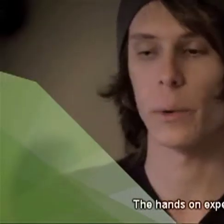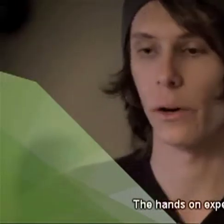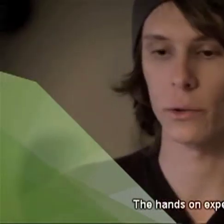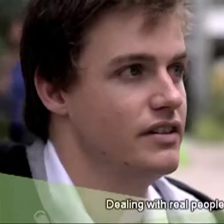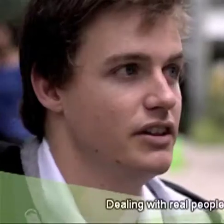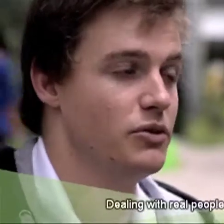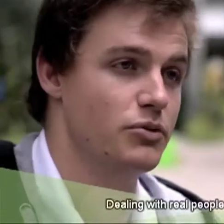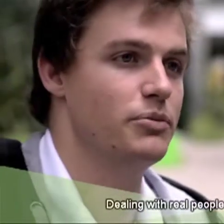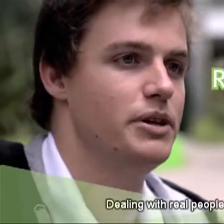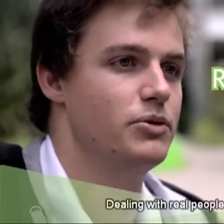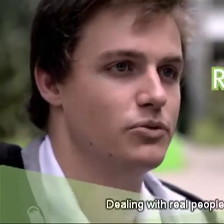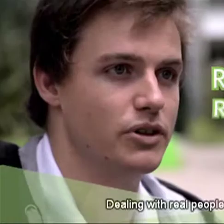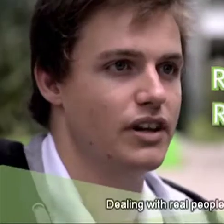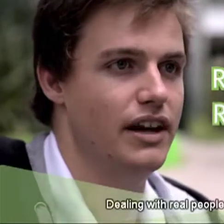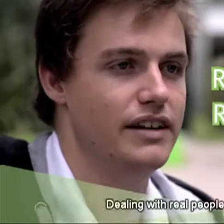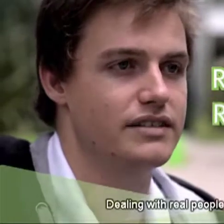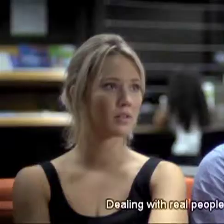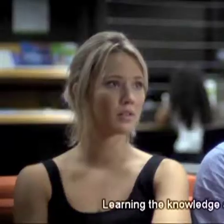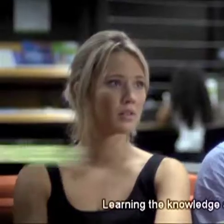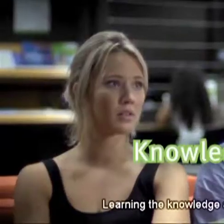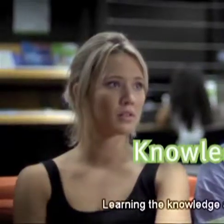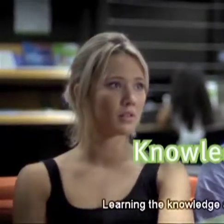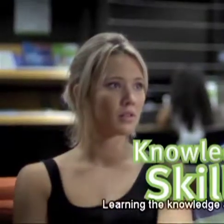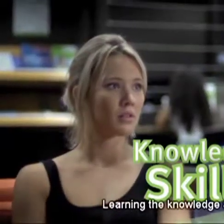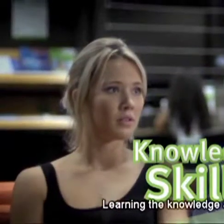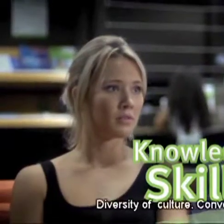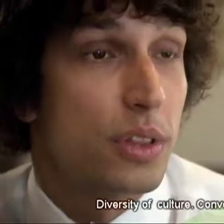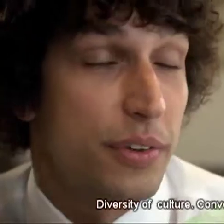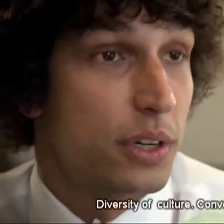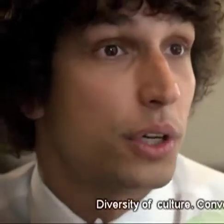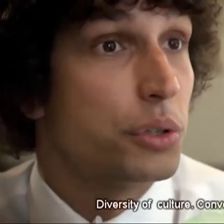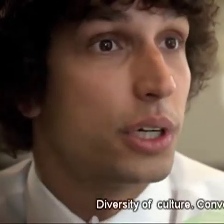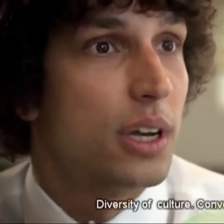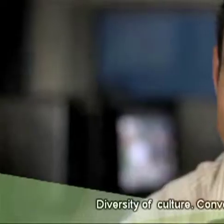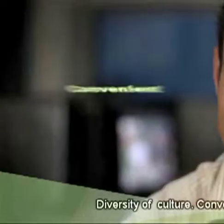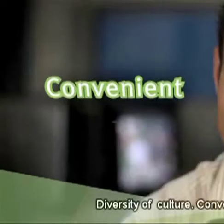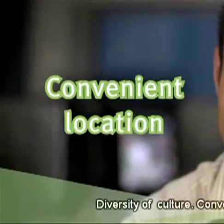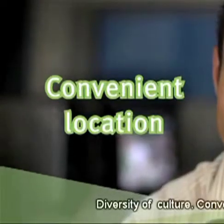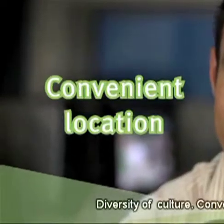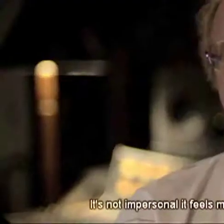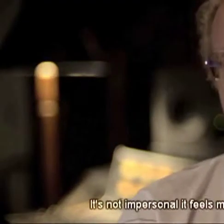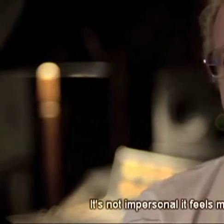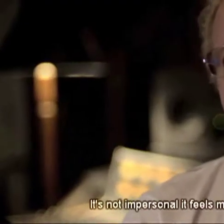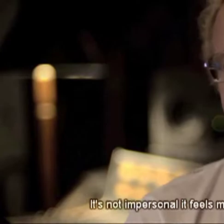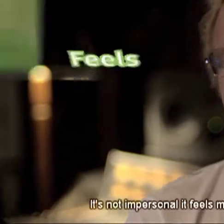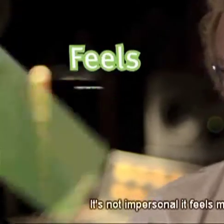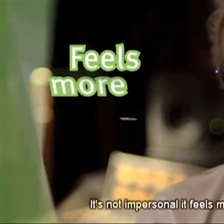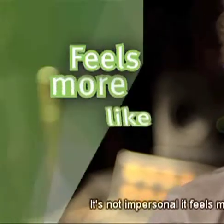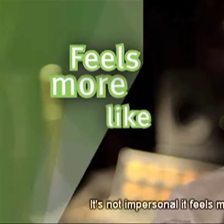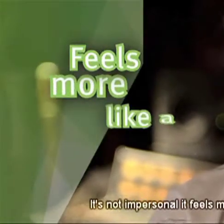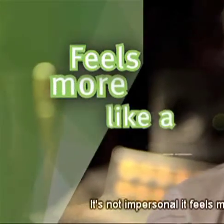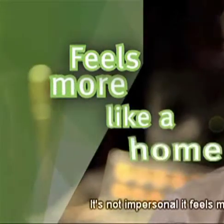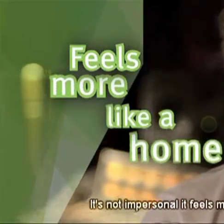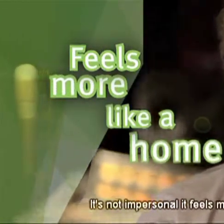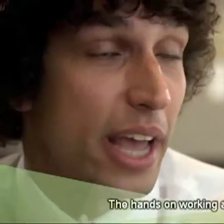hands-on experience, dealing with real people, real clients. Learning the knowledge and the skills. Diversity culture. Convenient location. It's not impersonal, it feels